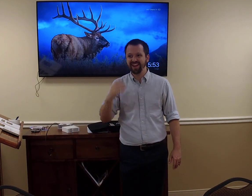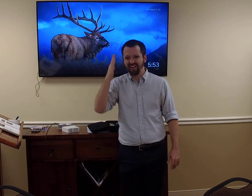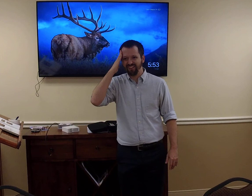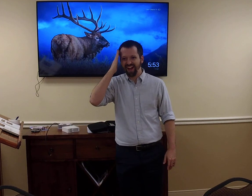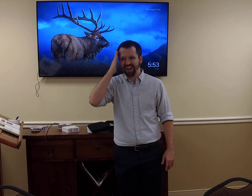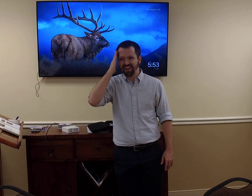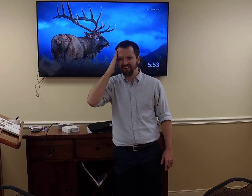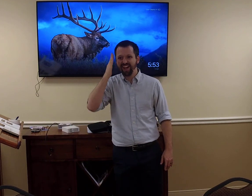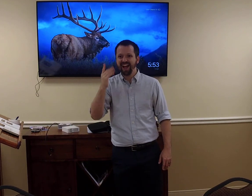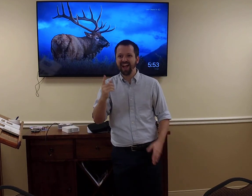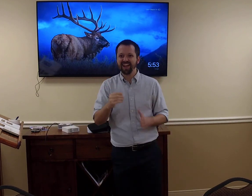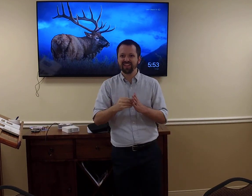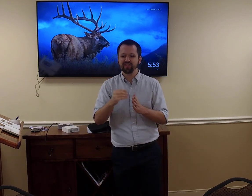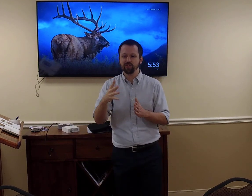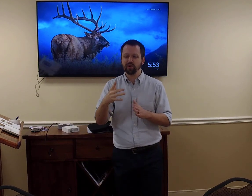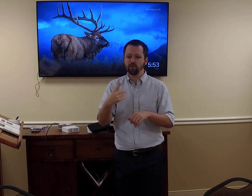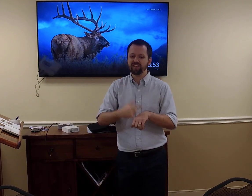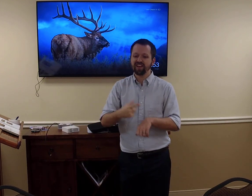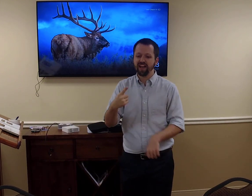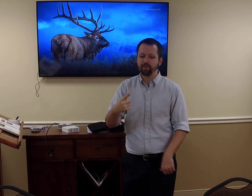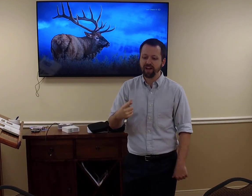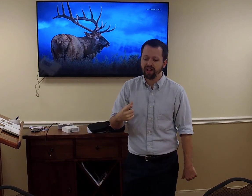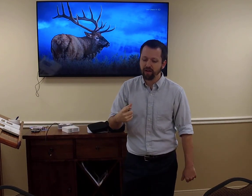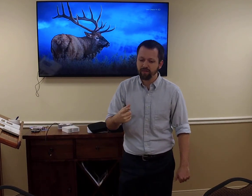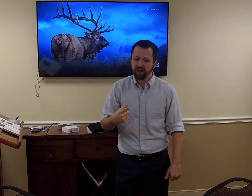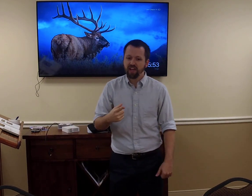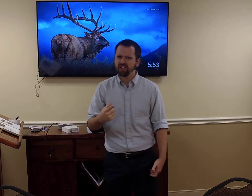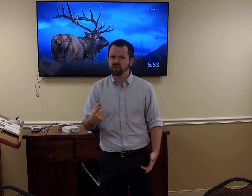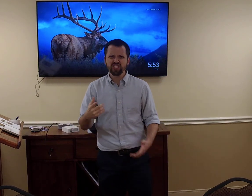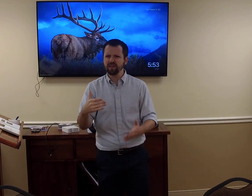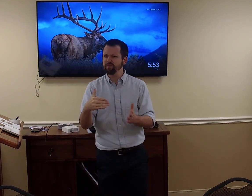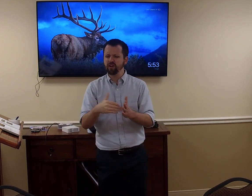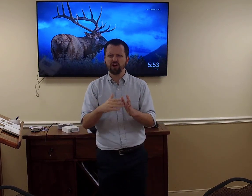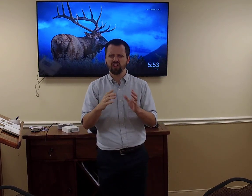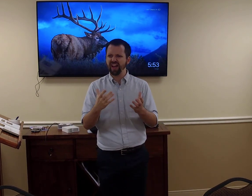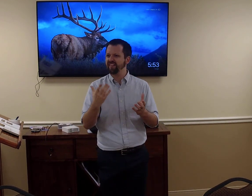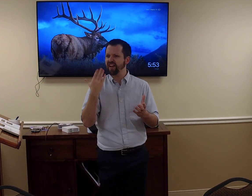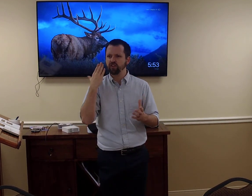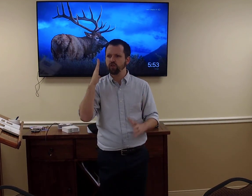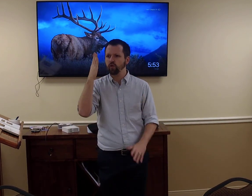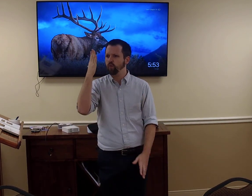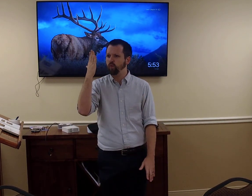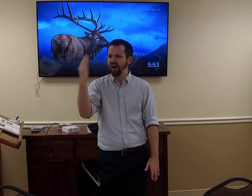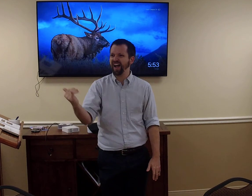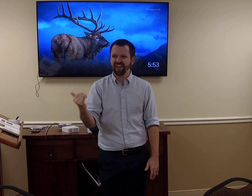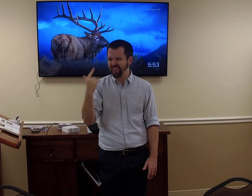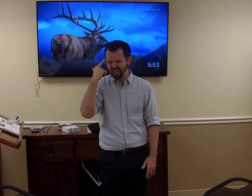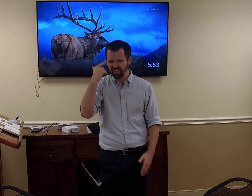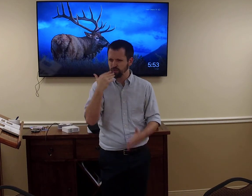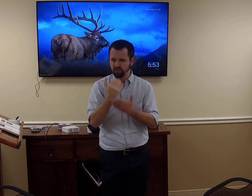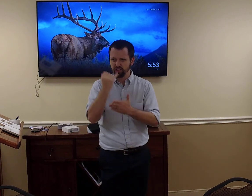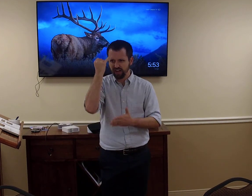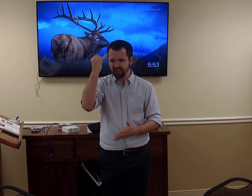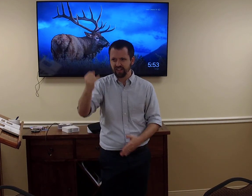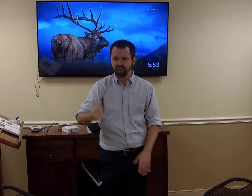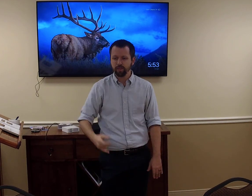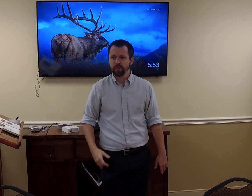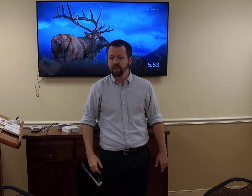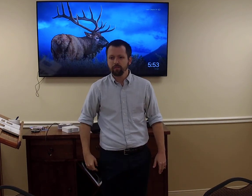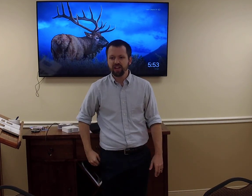know. I had a student one time, just in the middle of class. I don't know why he thought this was a good idea, but he